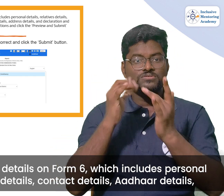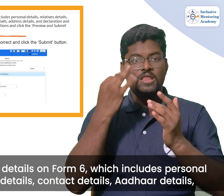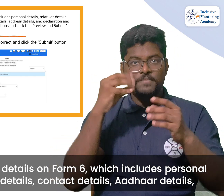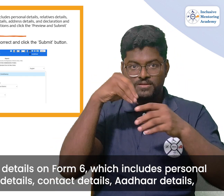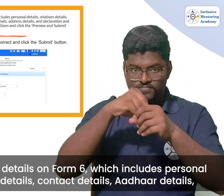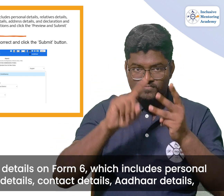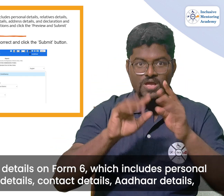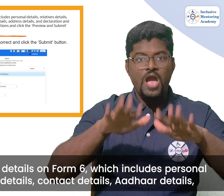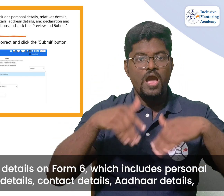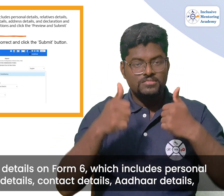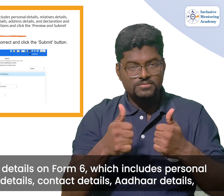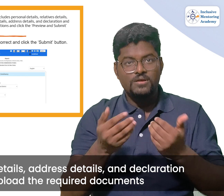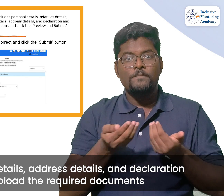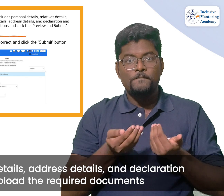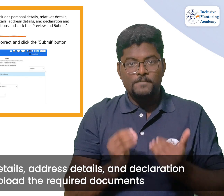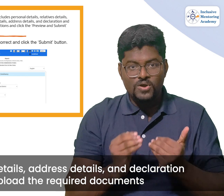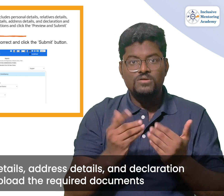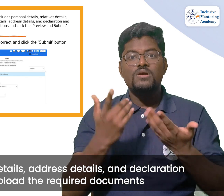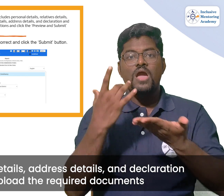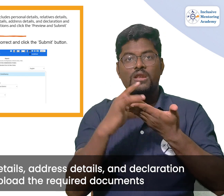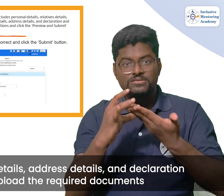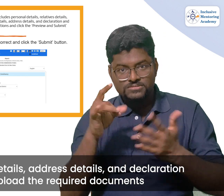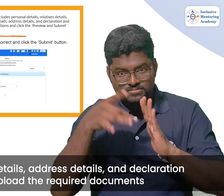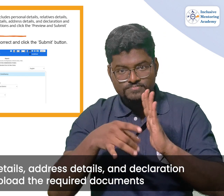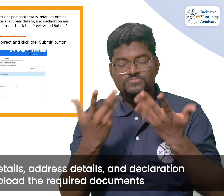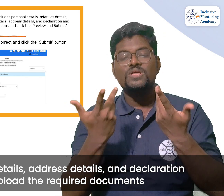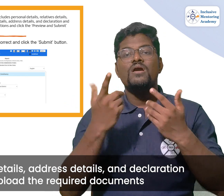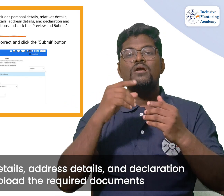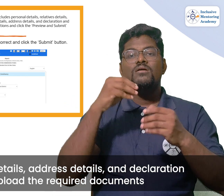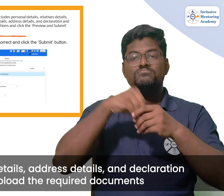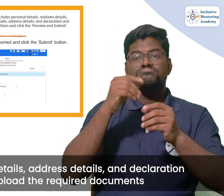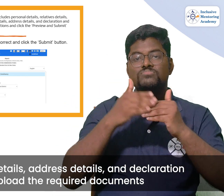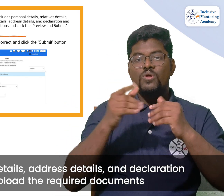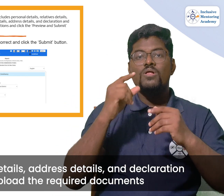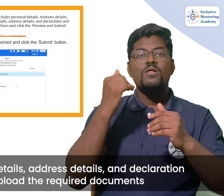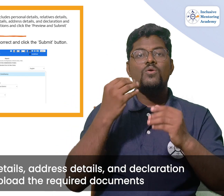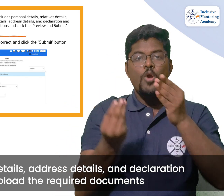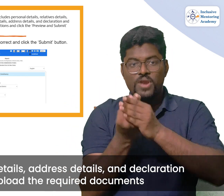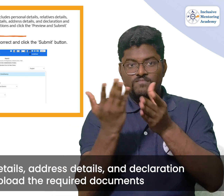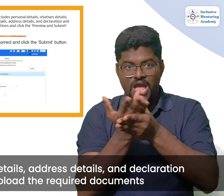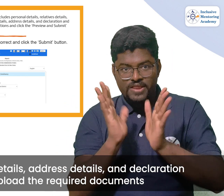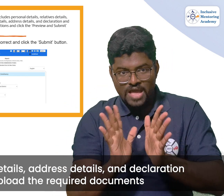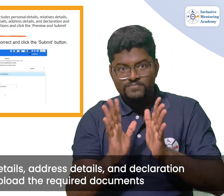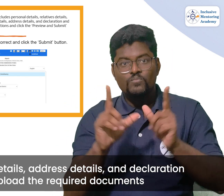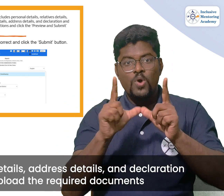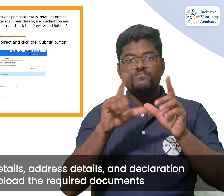Aadhaar details, date of birth details, address details, and declaration, and upload the required